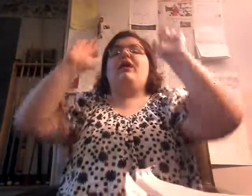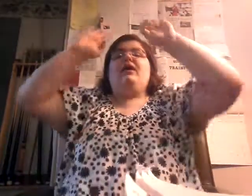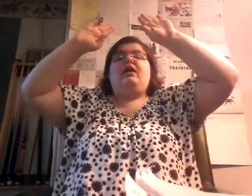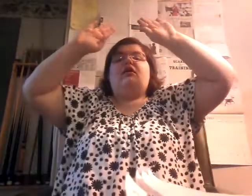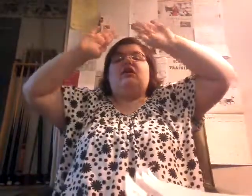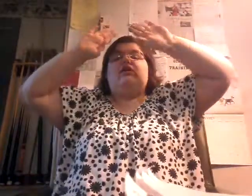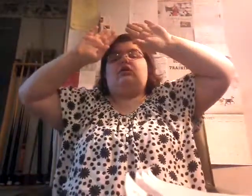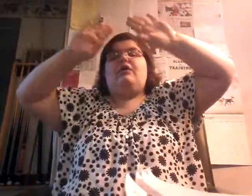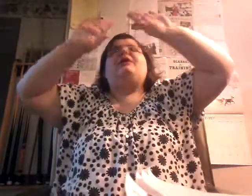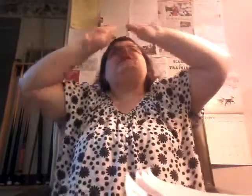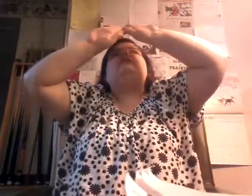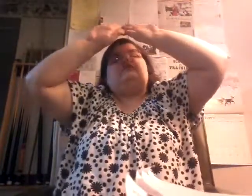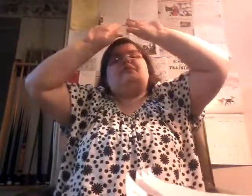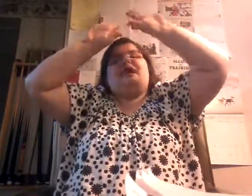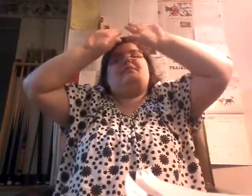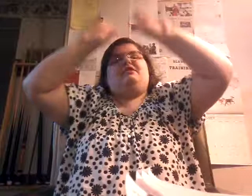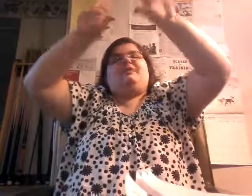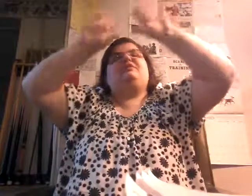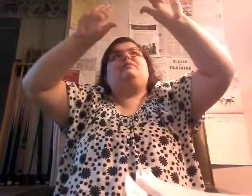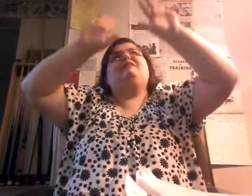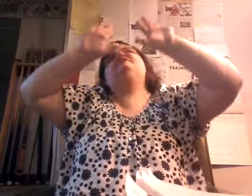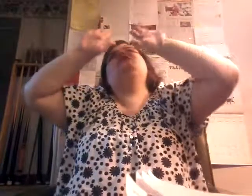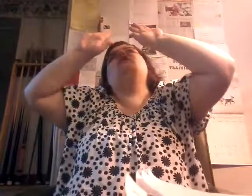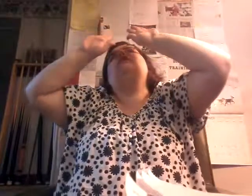Well, glorious goes from the top and you pat twice. So,